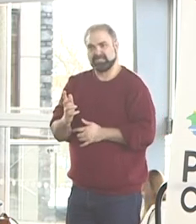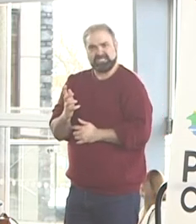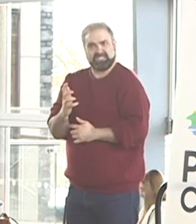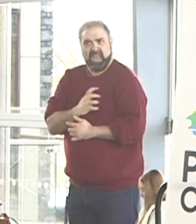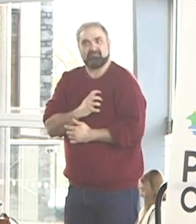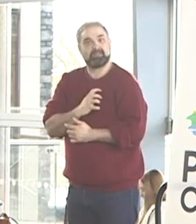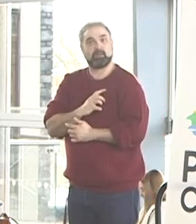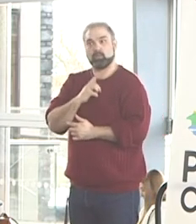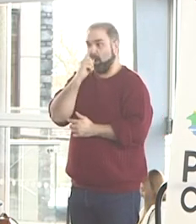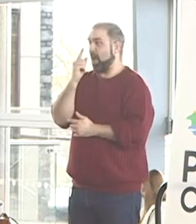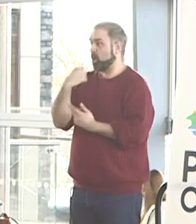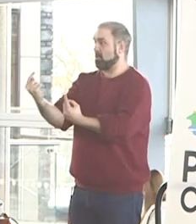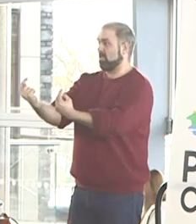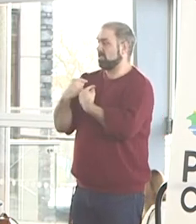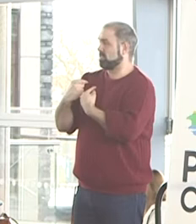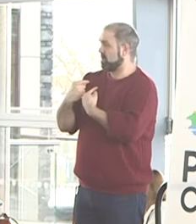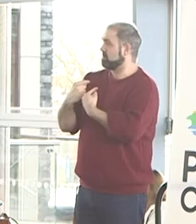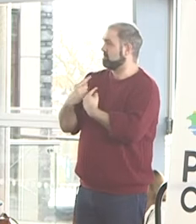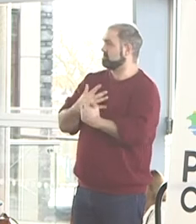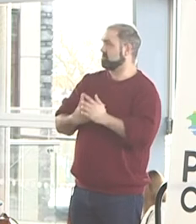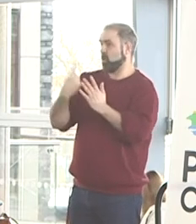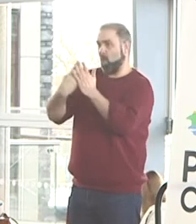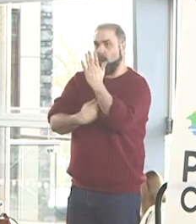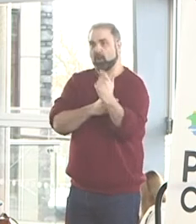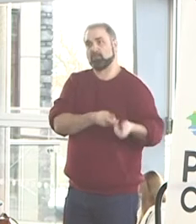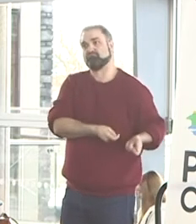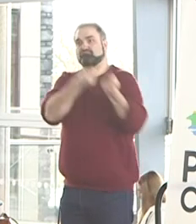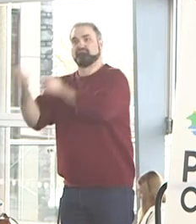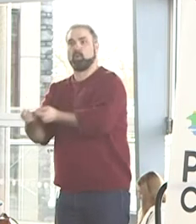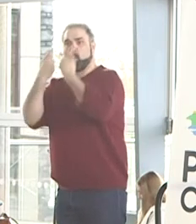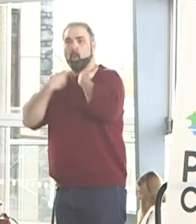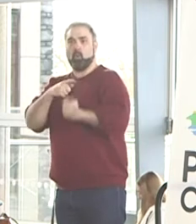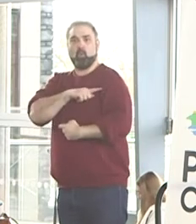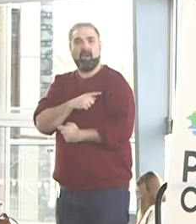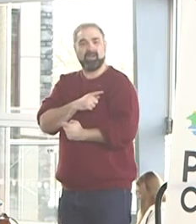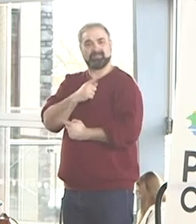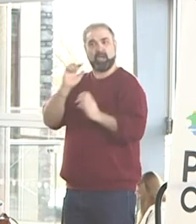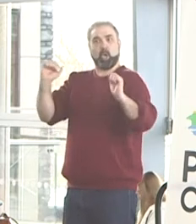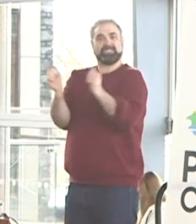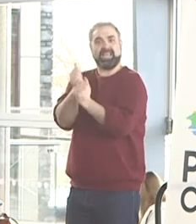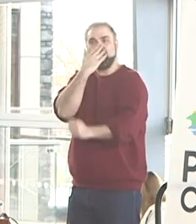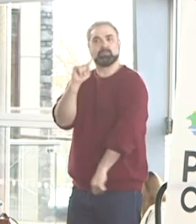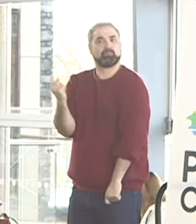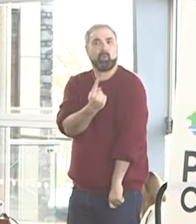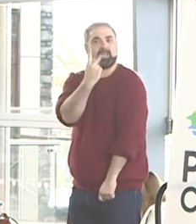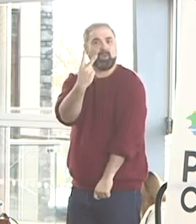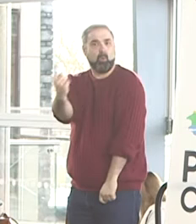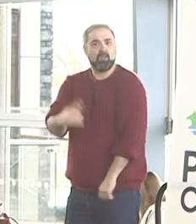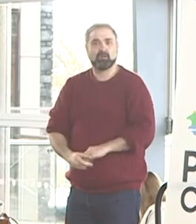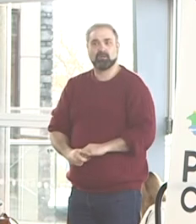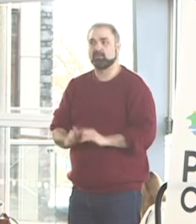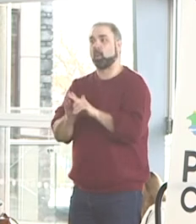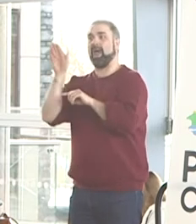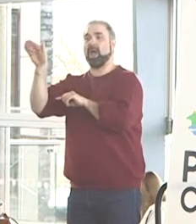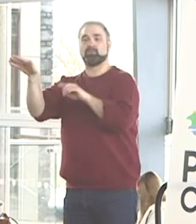scary because we could have been prosecuted. The law was real. 21 was the age of consent. Now, the police were outside taking pictures of